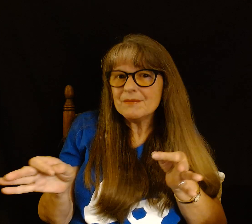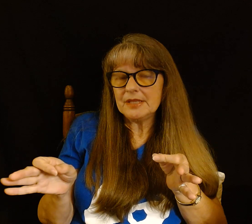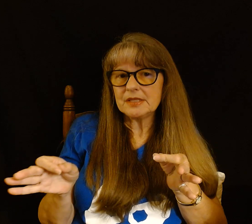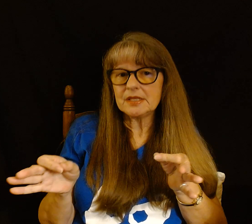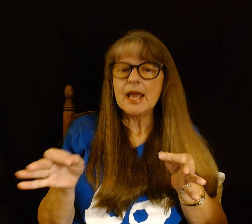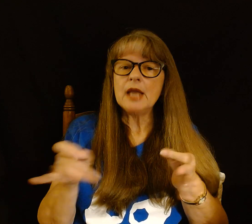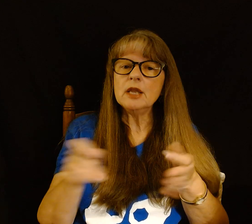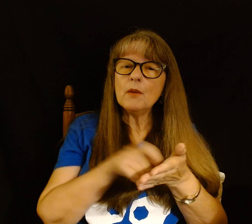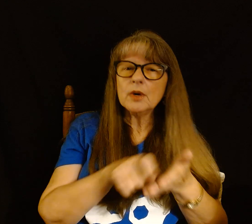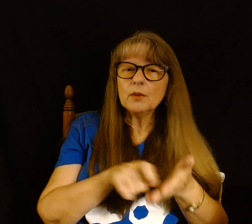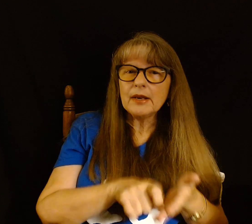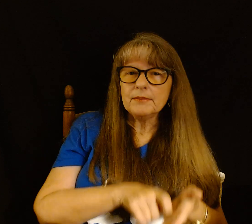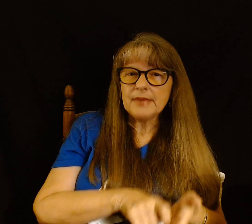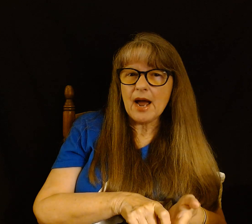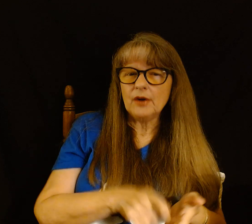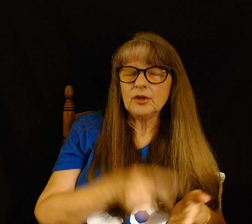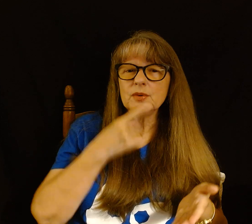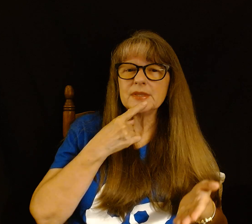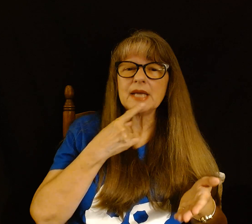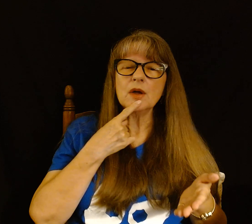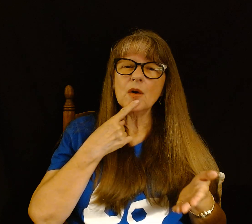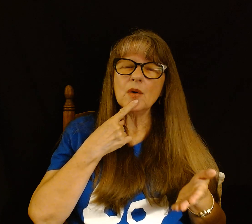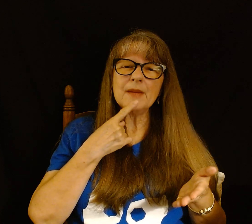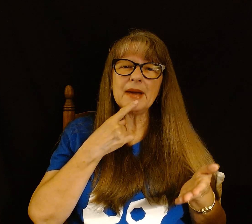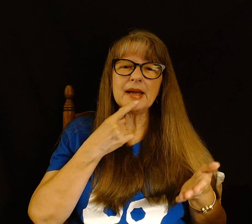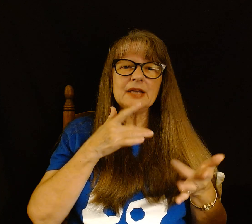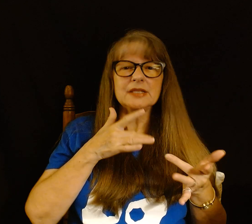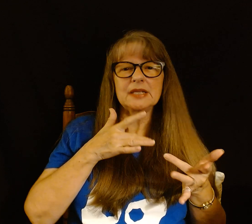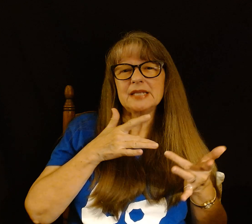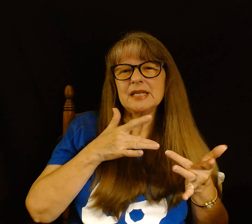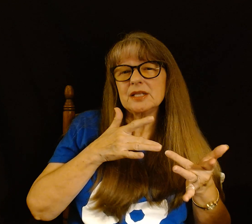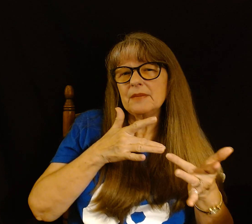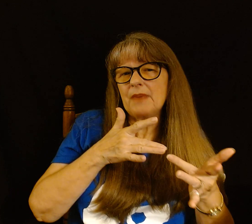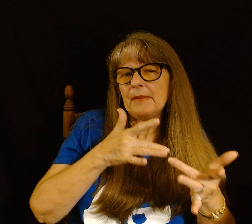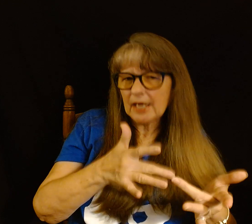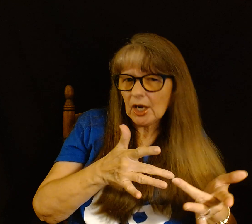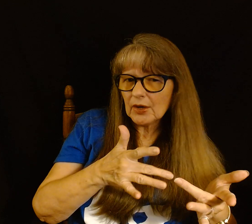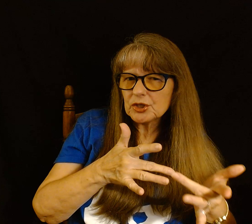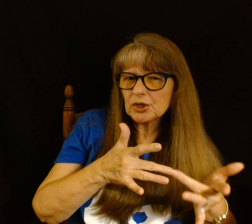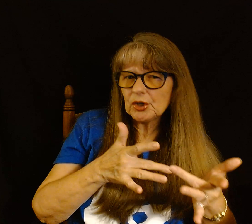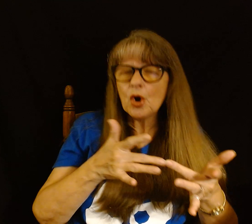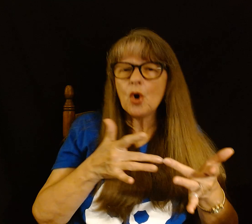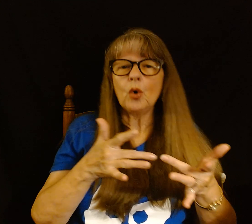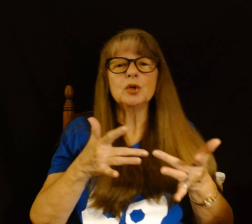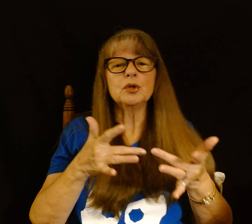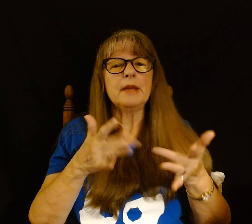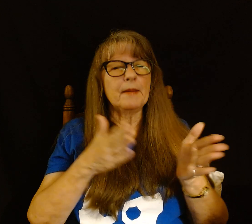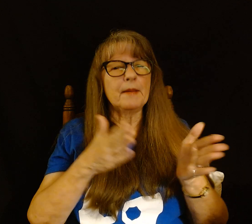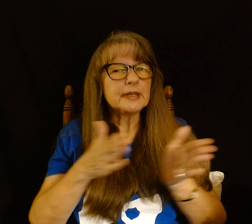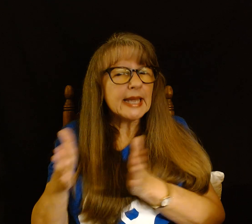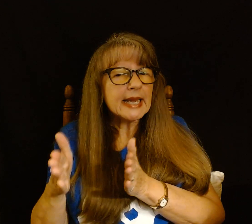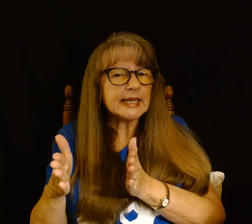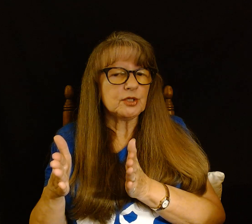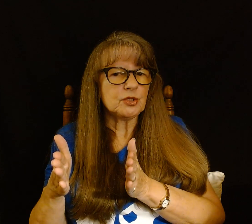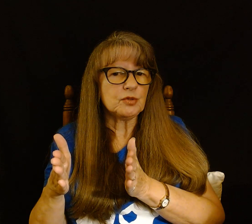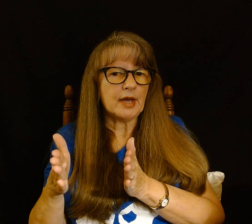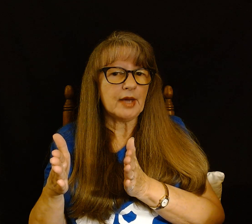statements, and you might want to write them down, and you say, is it a tendency about my character, or am I planning to do that, or is that